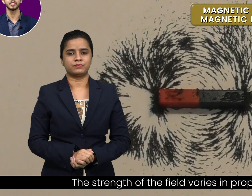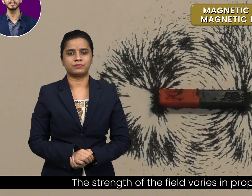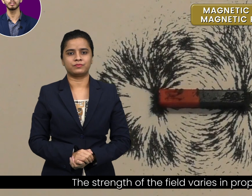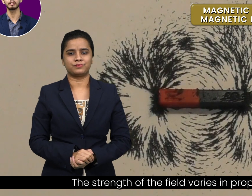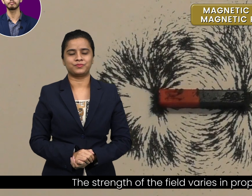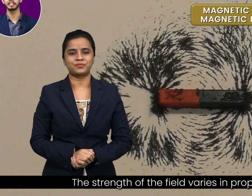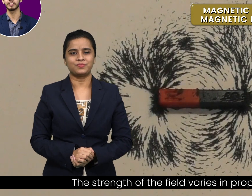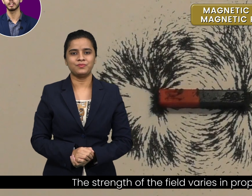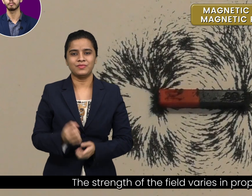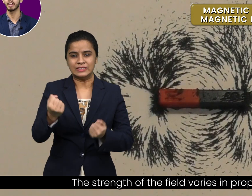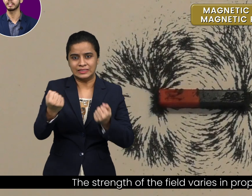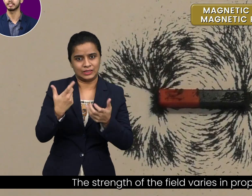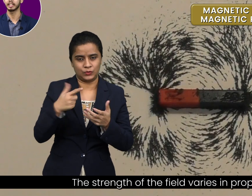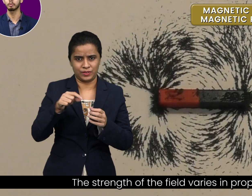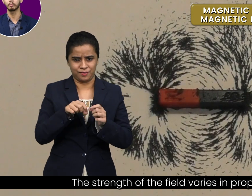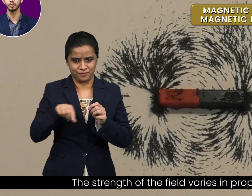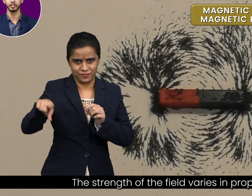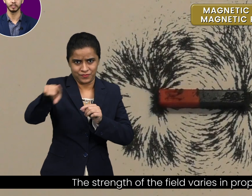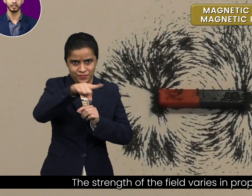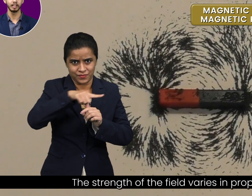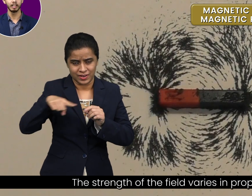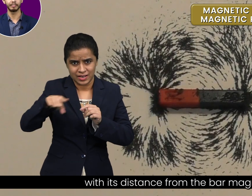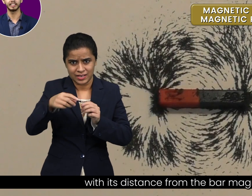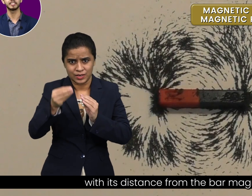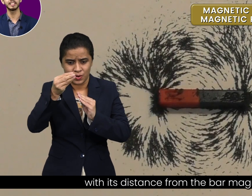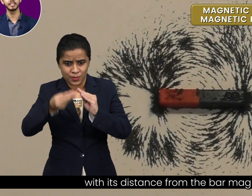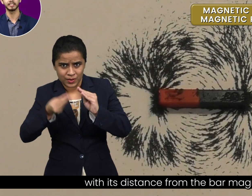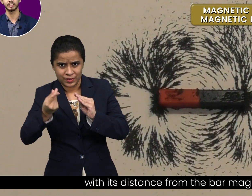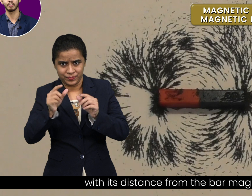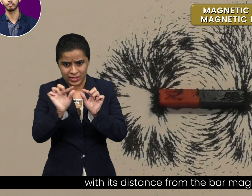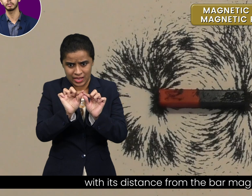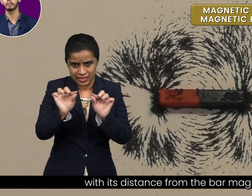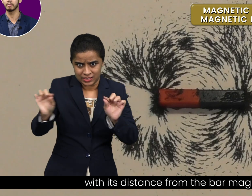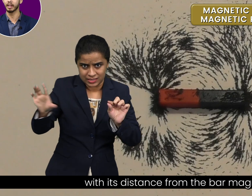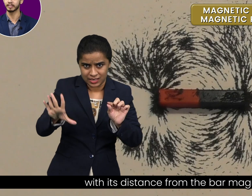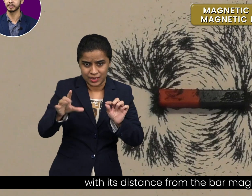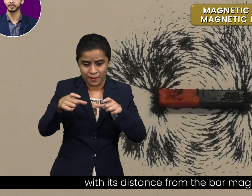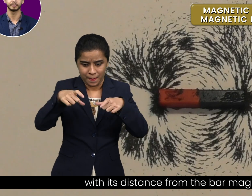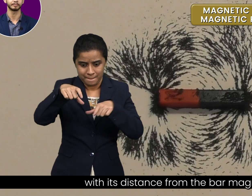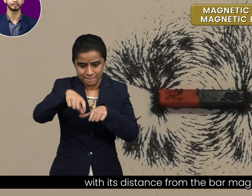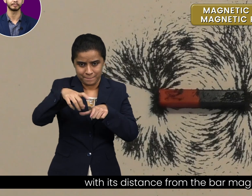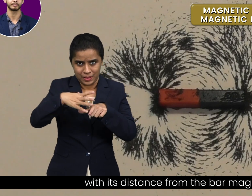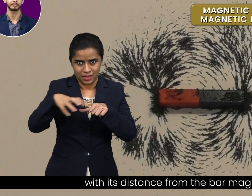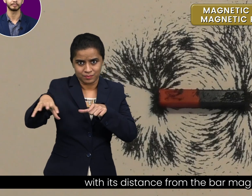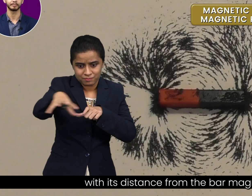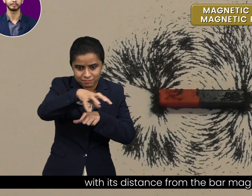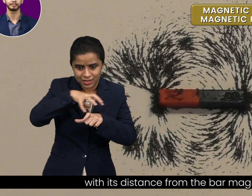The strength of the field varies in proportion with its distance from the bar magnet.